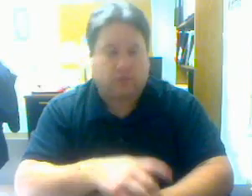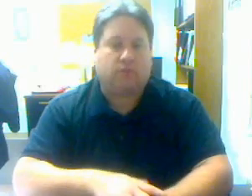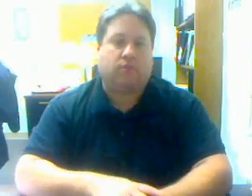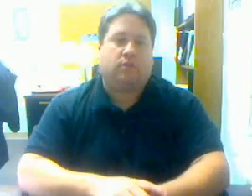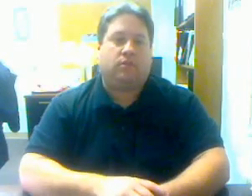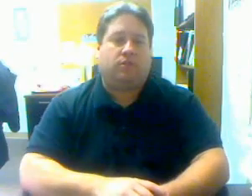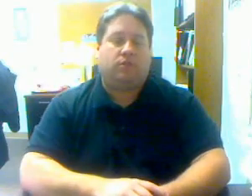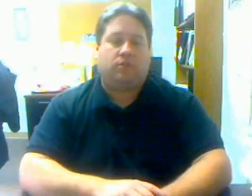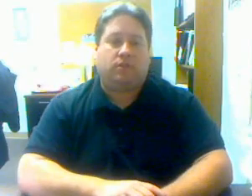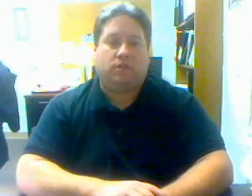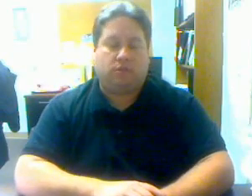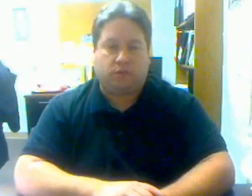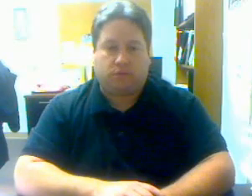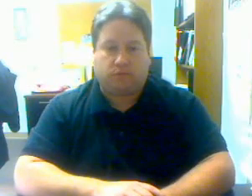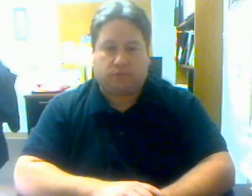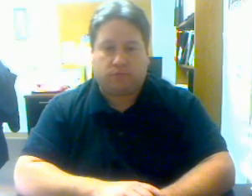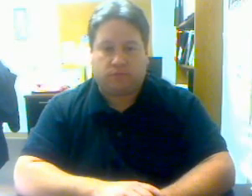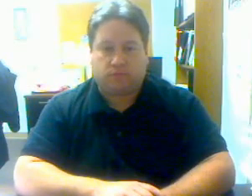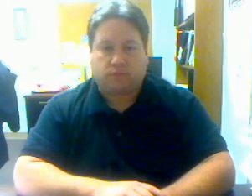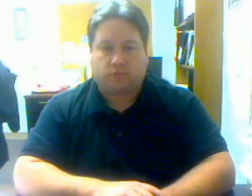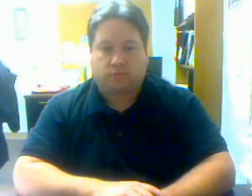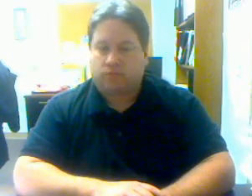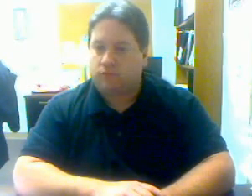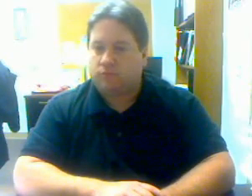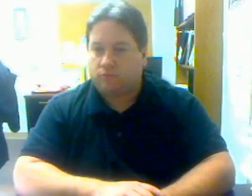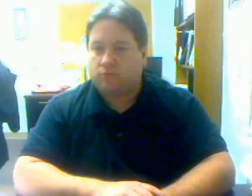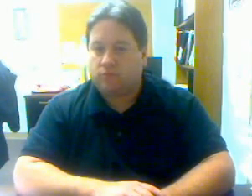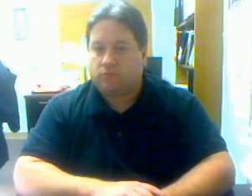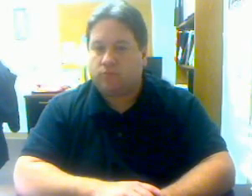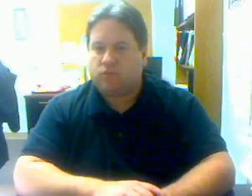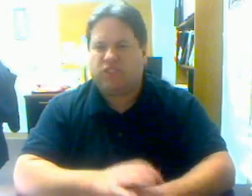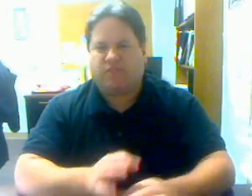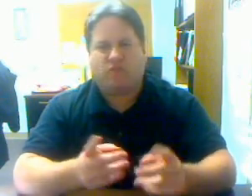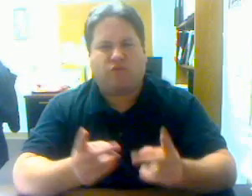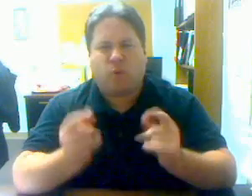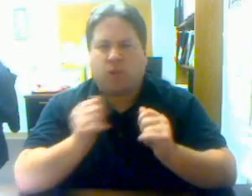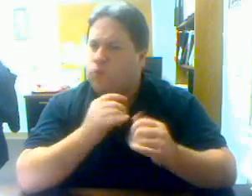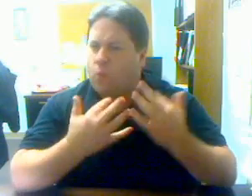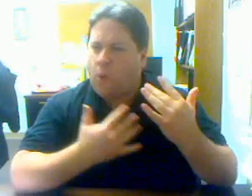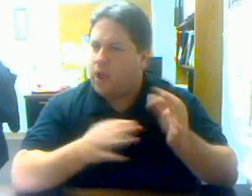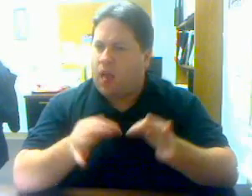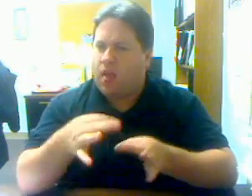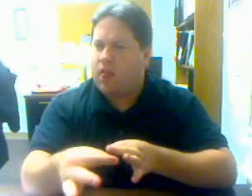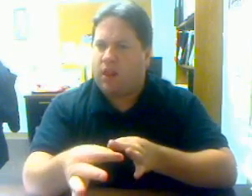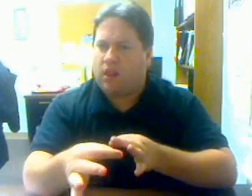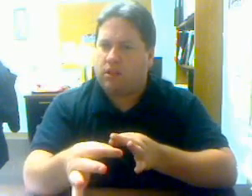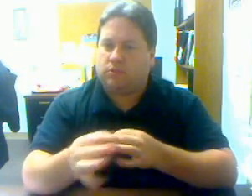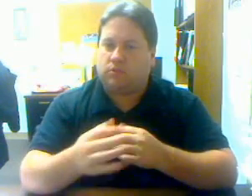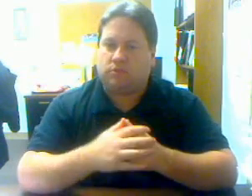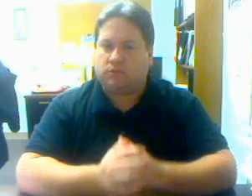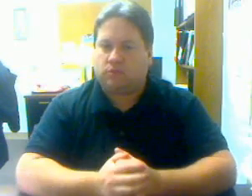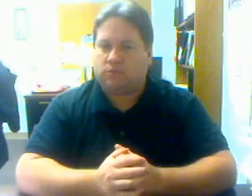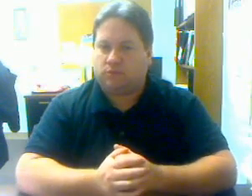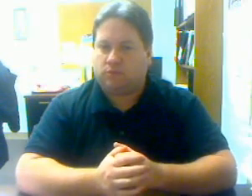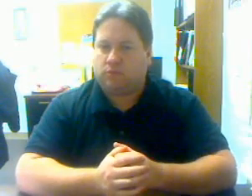exhibit whatever the behavior is that they're looking for, they get the reinforcer right away. And so maybe they can use it together. Some people are able to